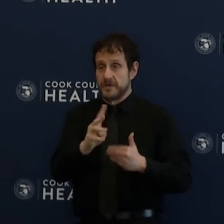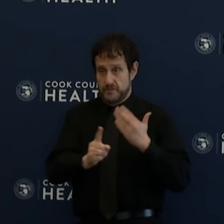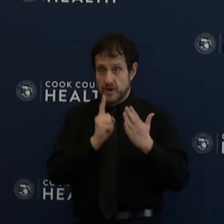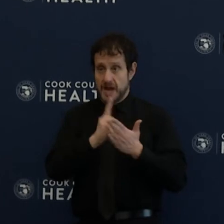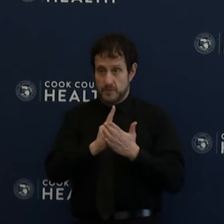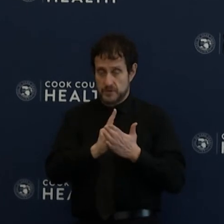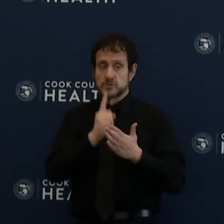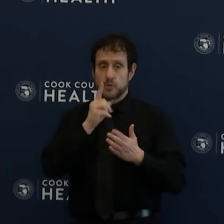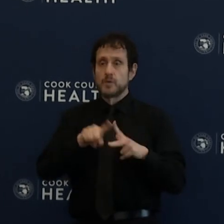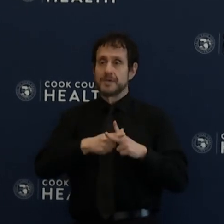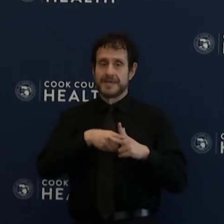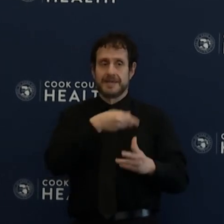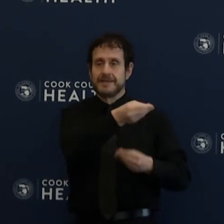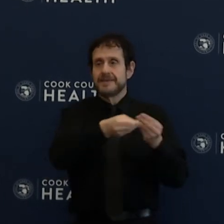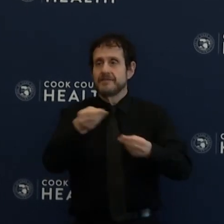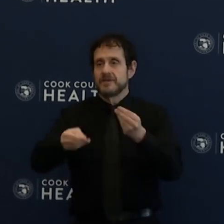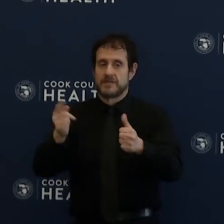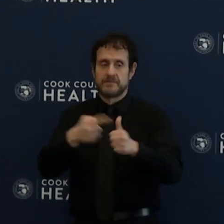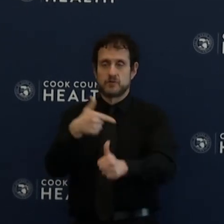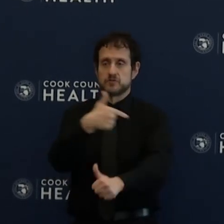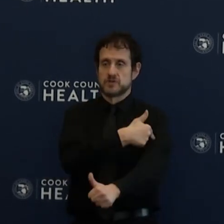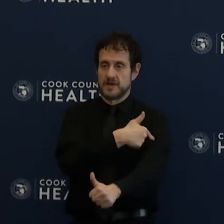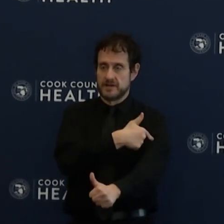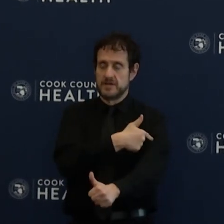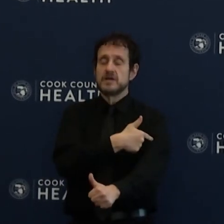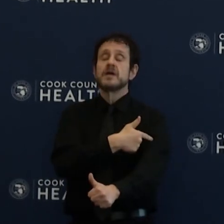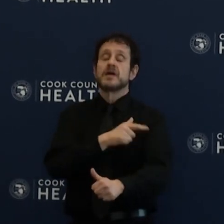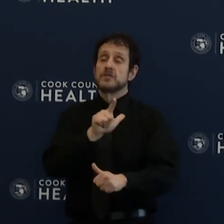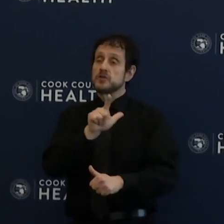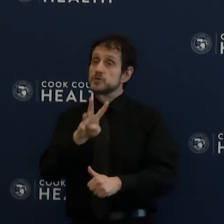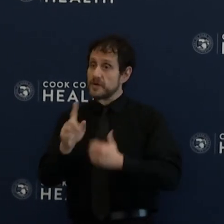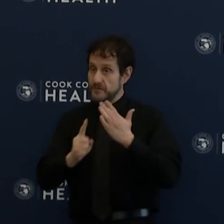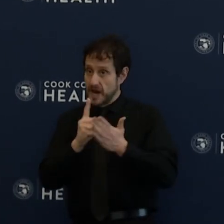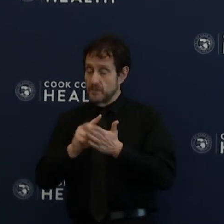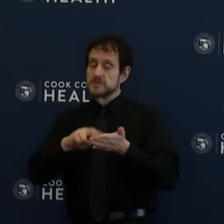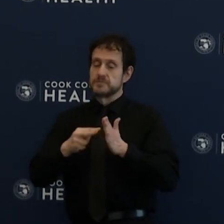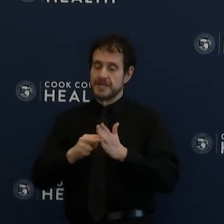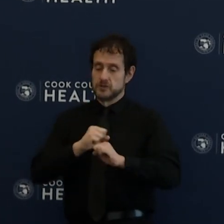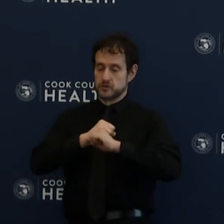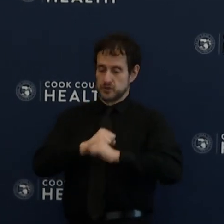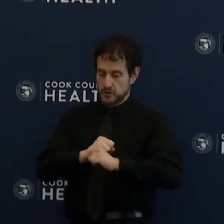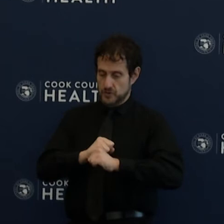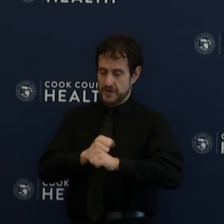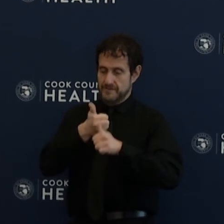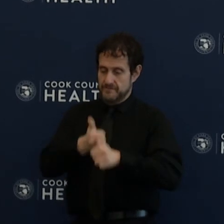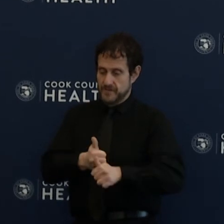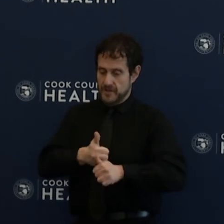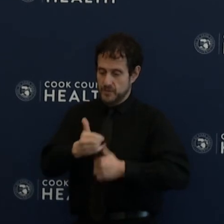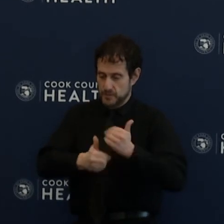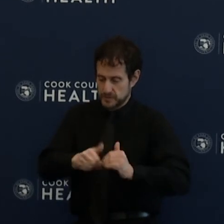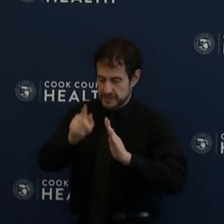first dose. That 24 hours allows us for security processing, both thawing of the vaccine as well as preparing our